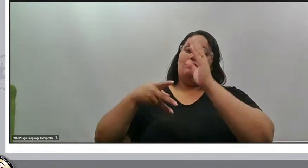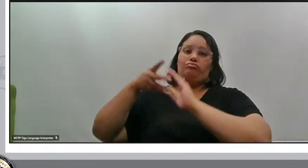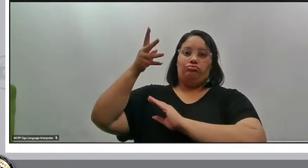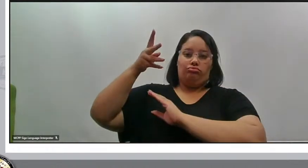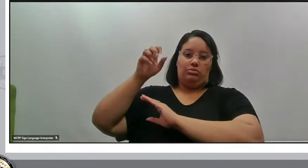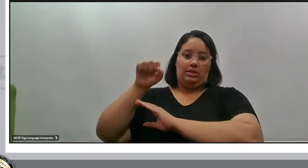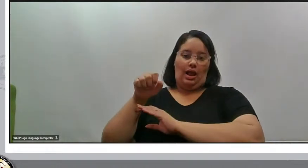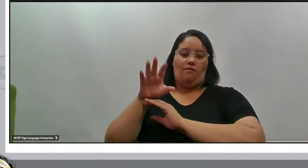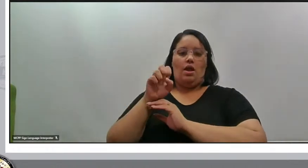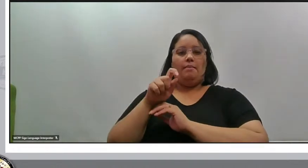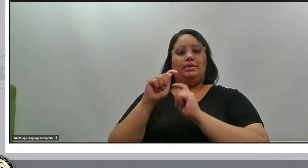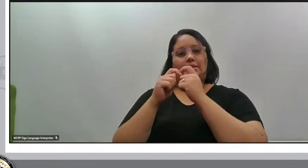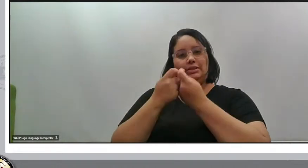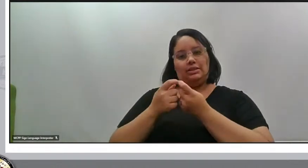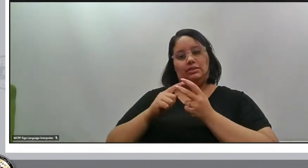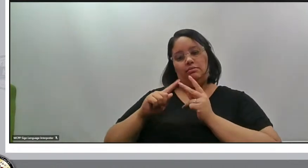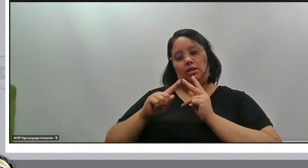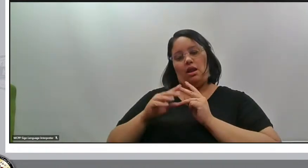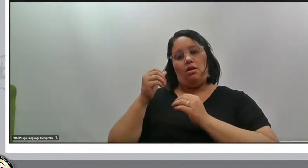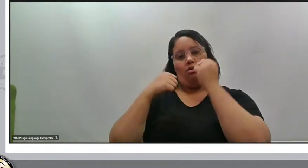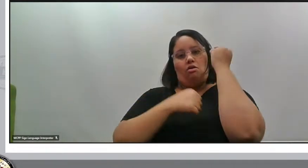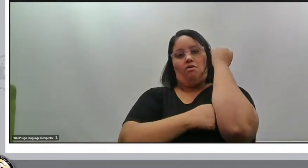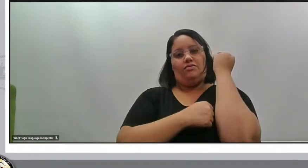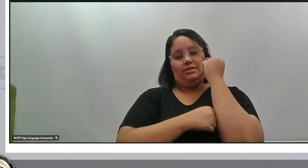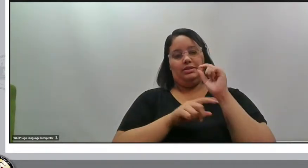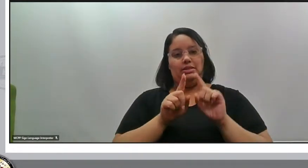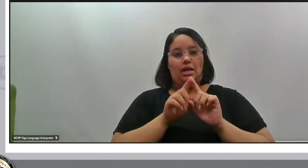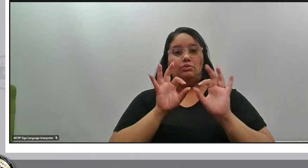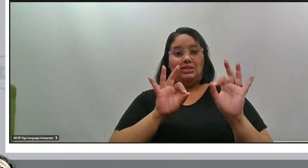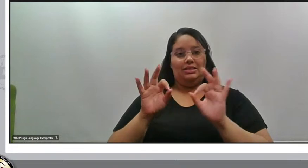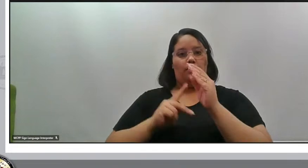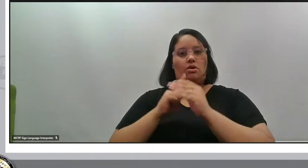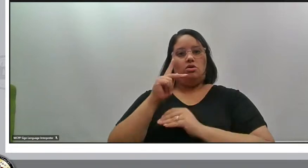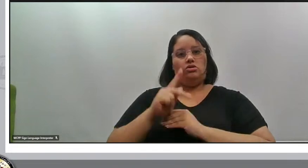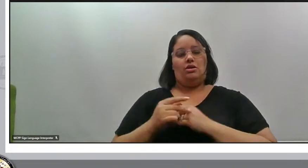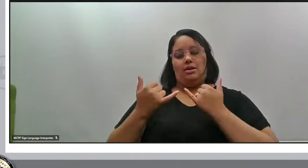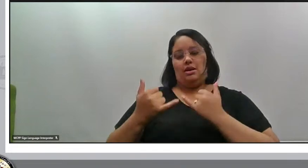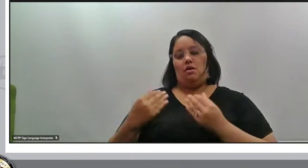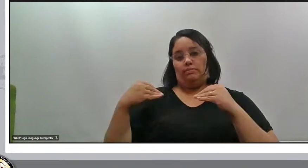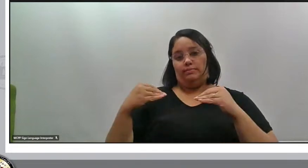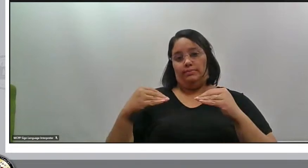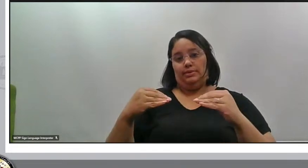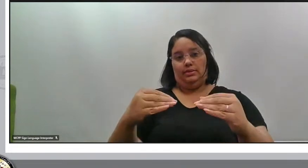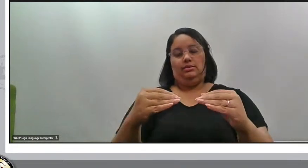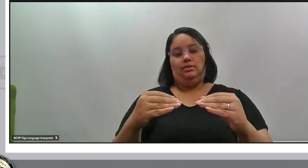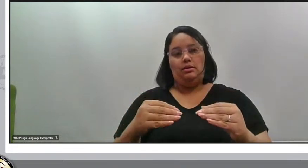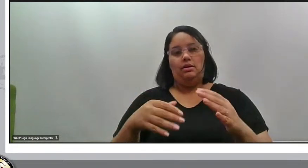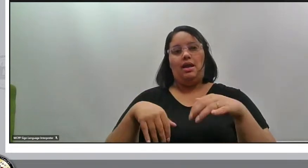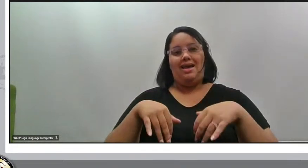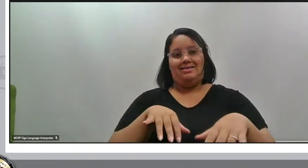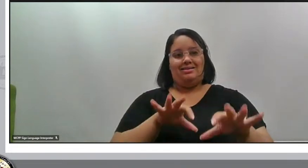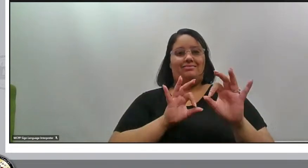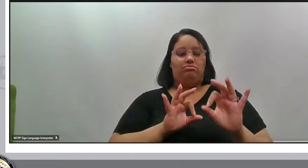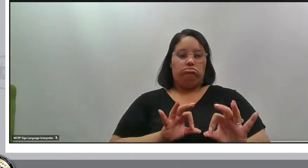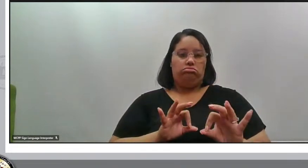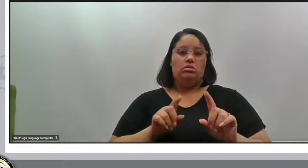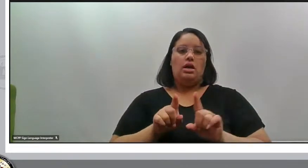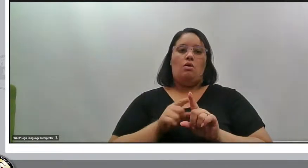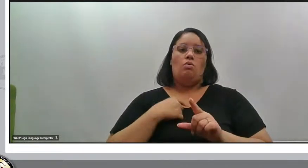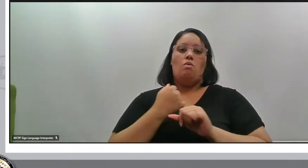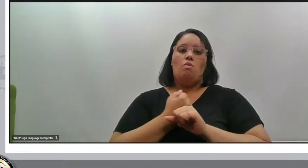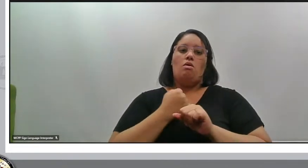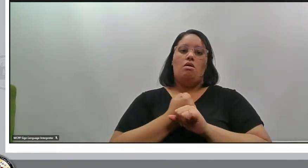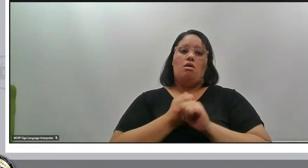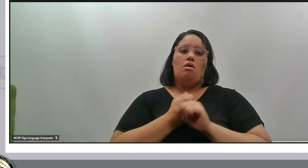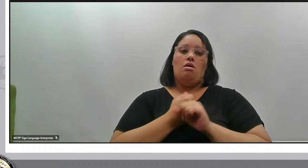Microsoft Teams and Microsoft Office. So that project is currently running, active, and we are working late